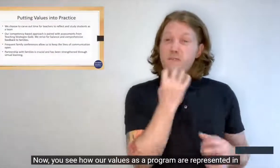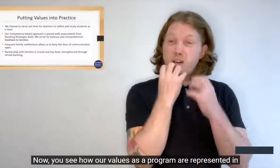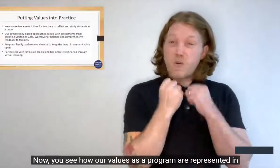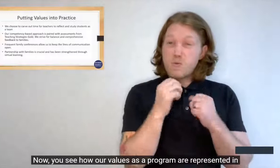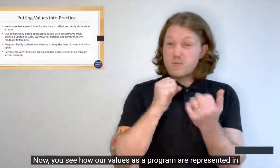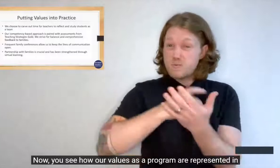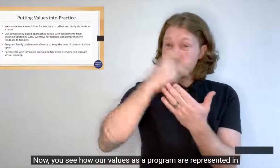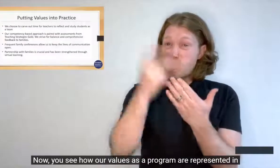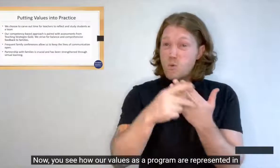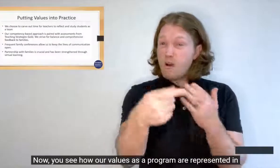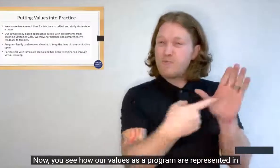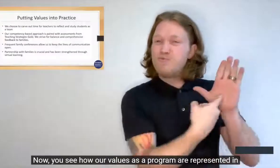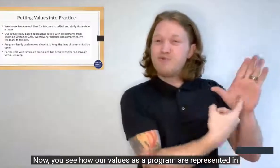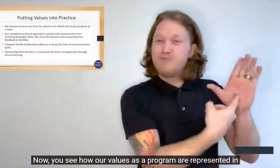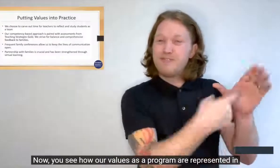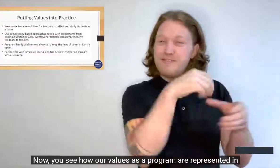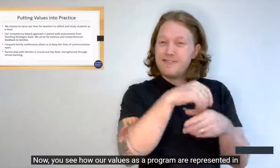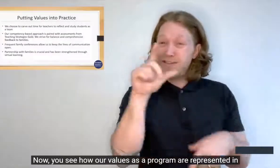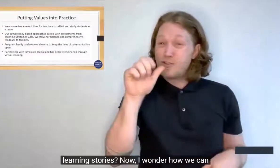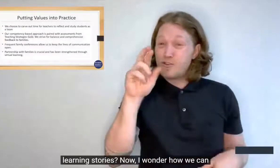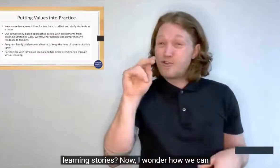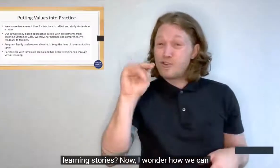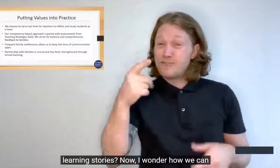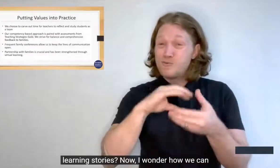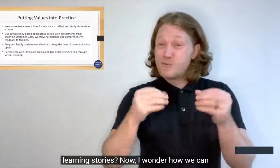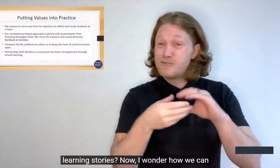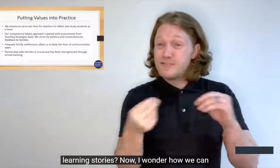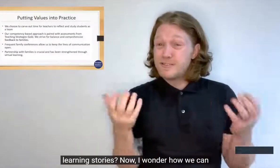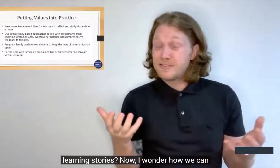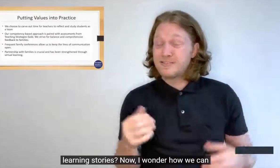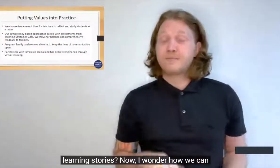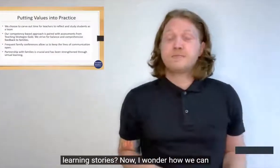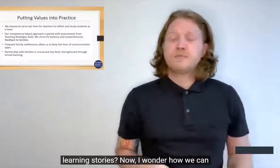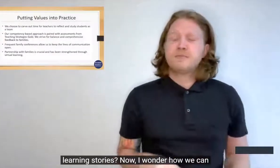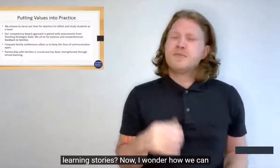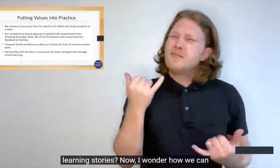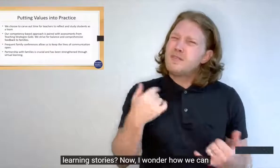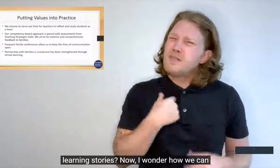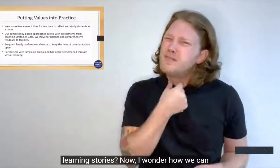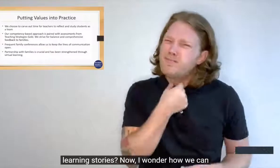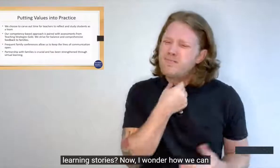Now you see how our values as a program are represented in learning stories.